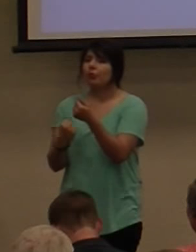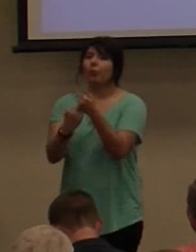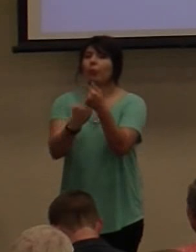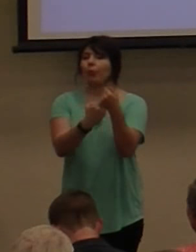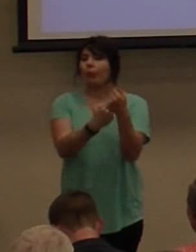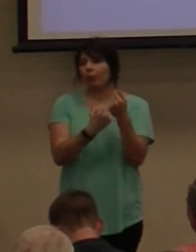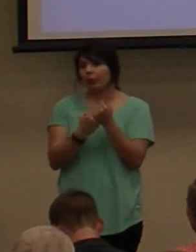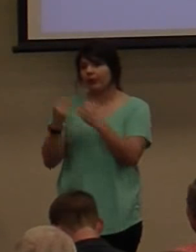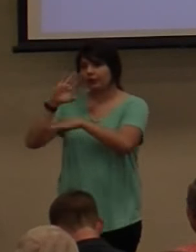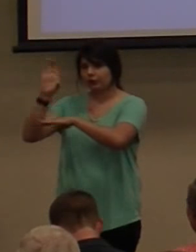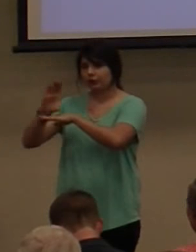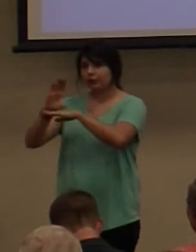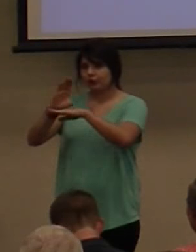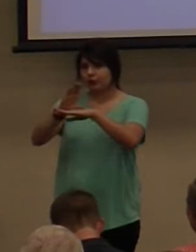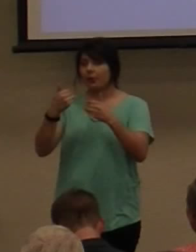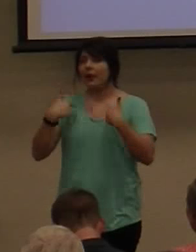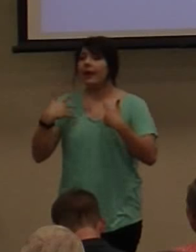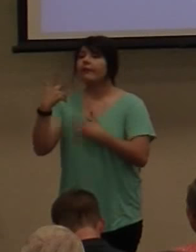We have three